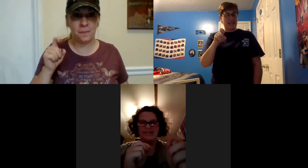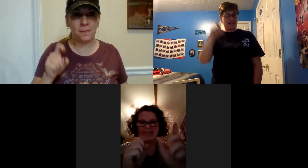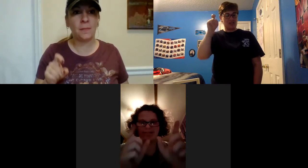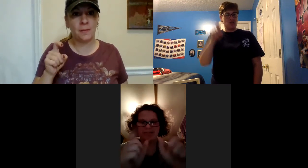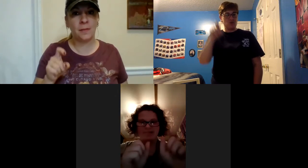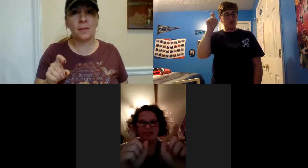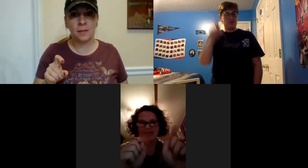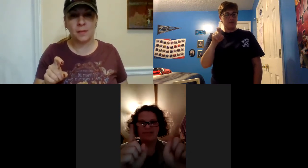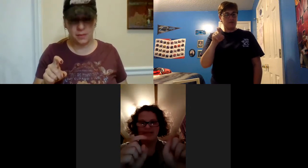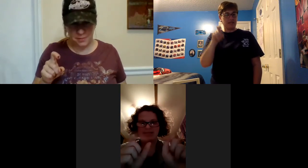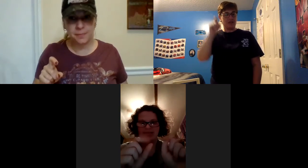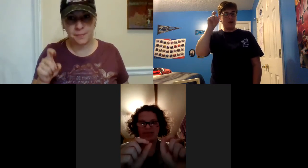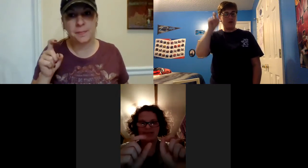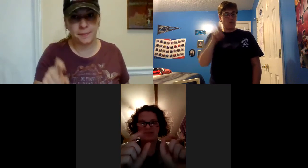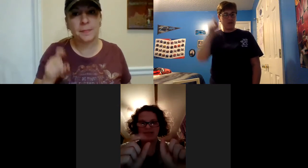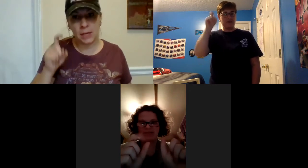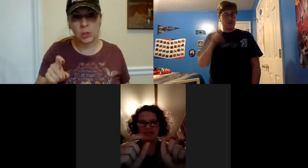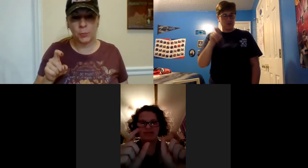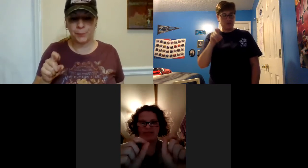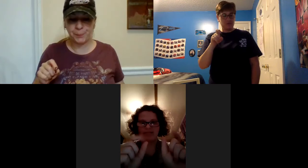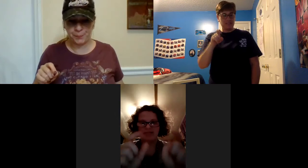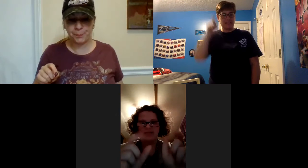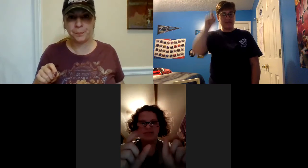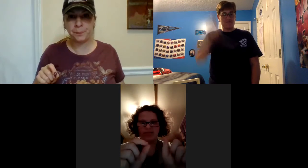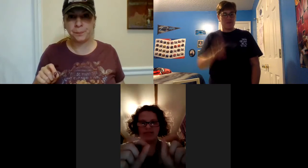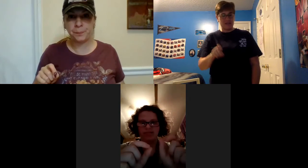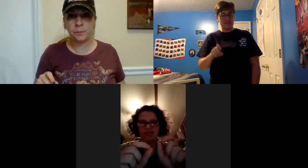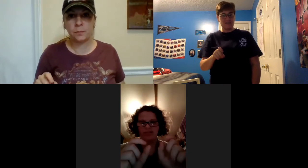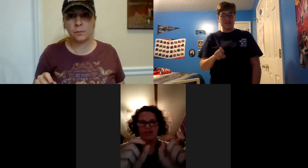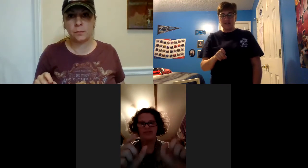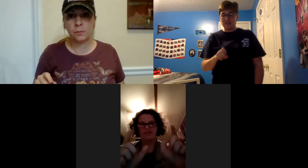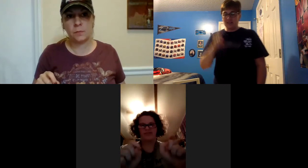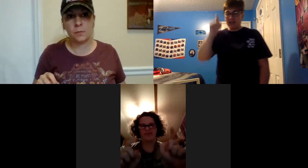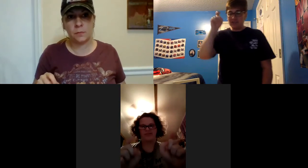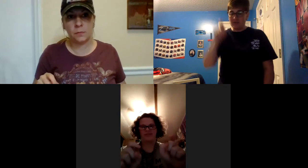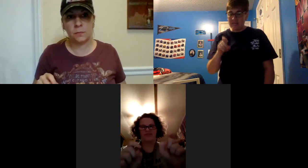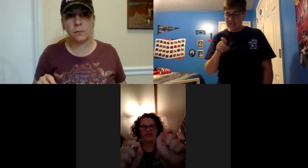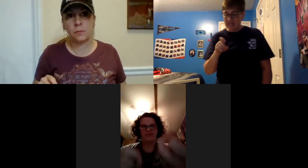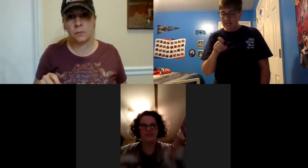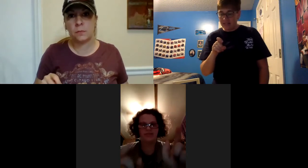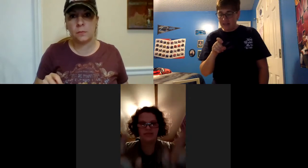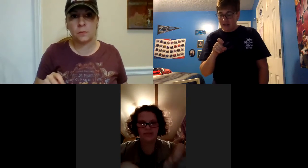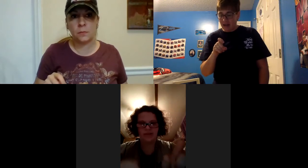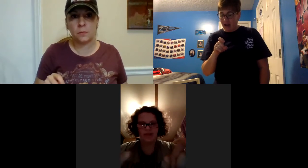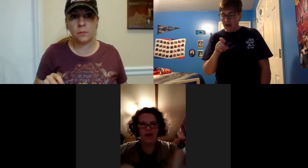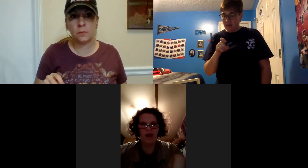need has two, like you go 1, 2 instead of must. So yes, so